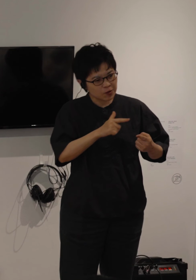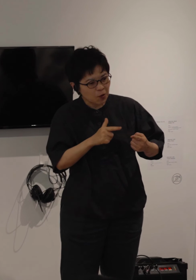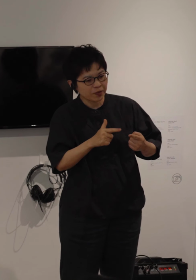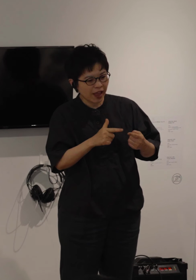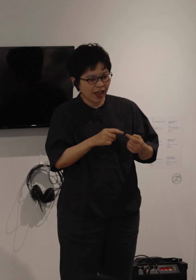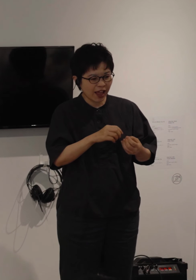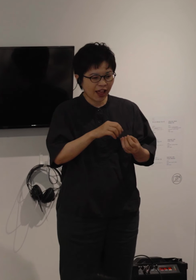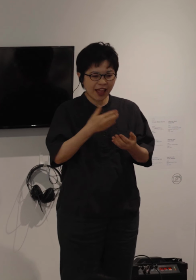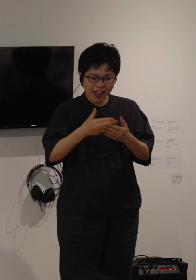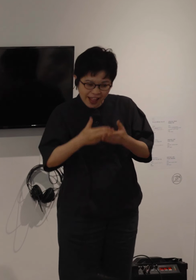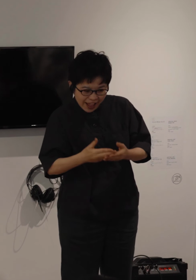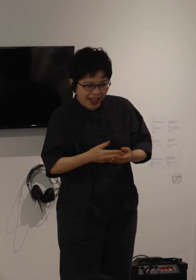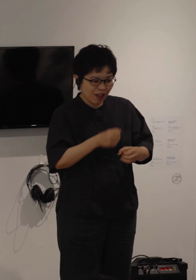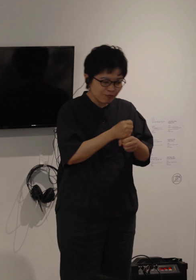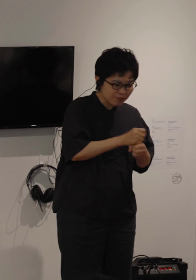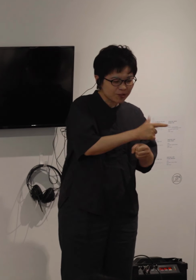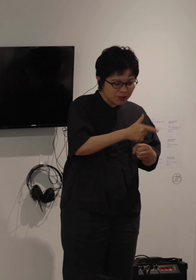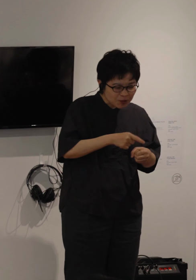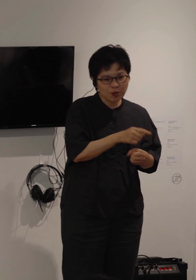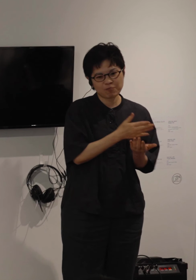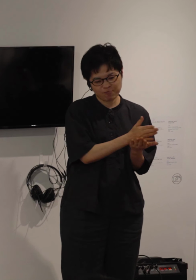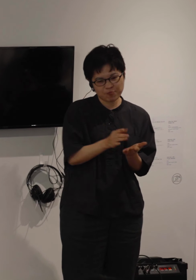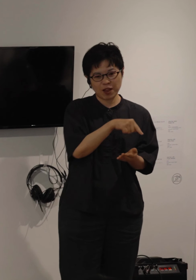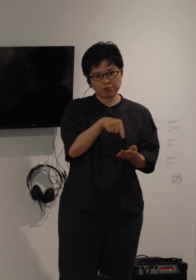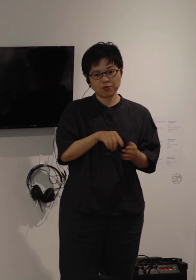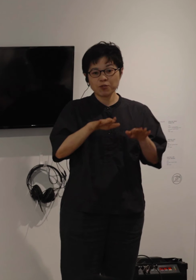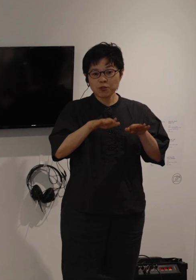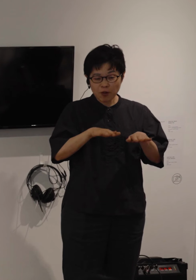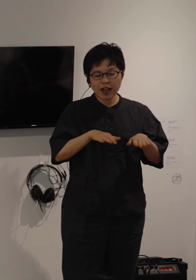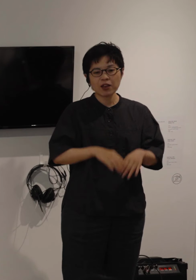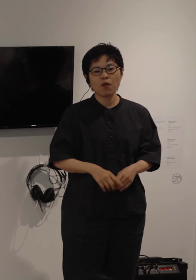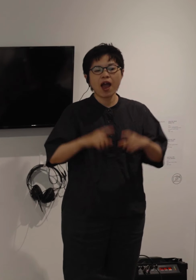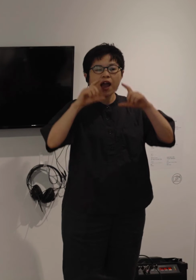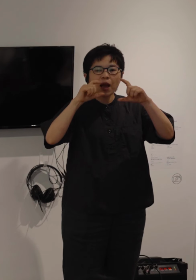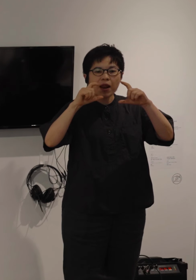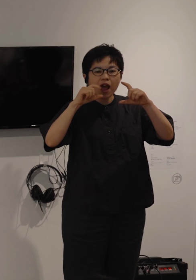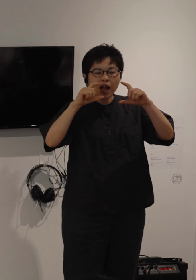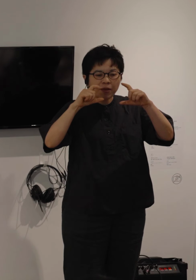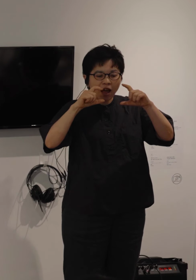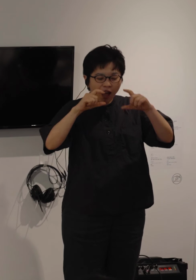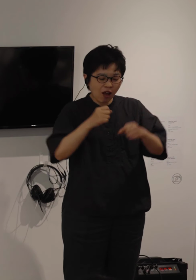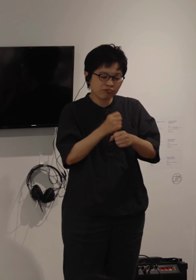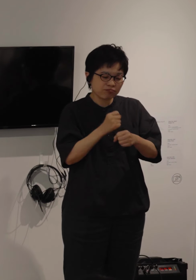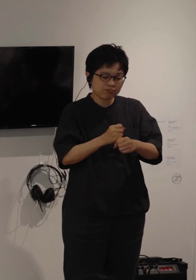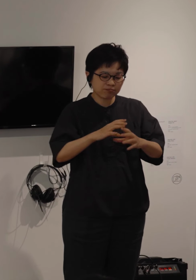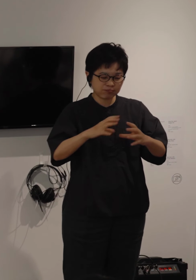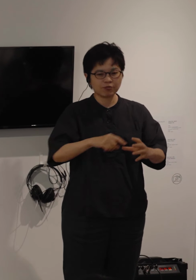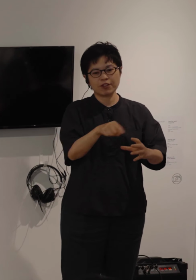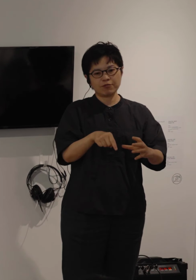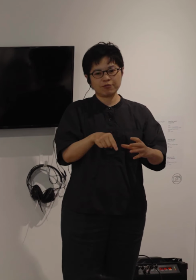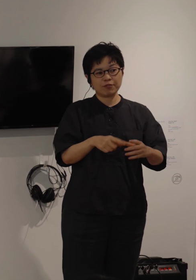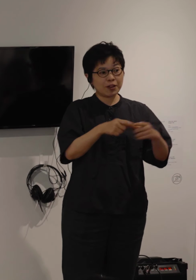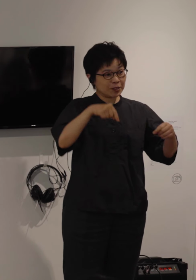And in the exhibition here, we have a series of cameras. And I like the fact that they're in Japan, because Japan is known as the home of the